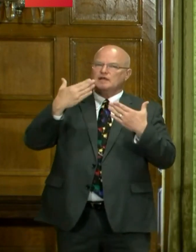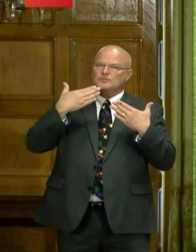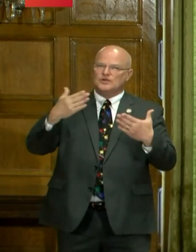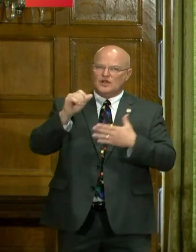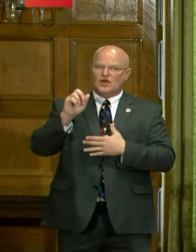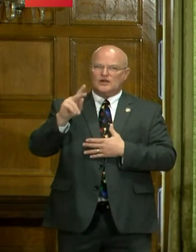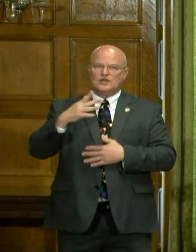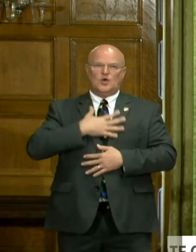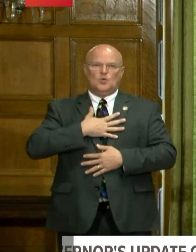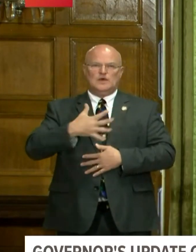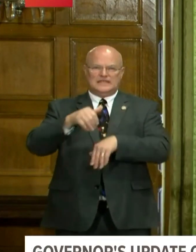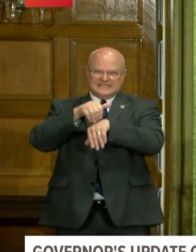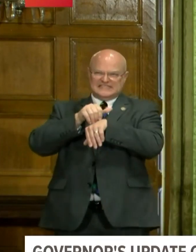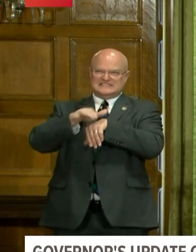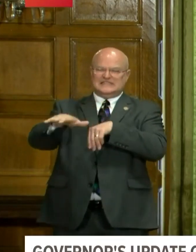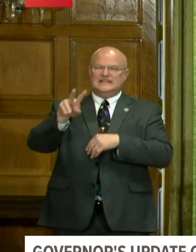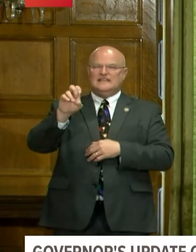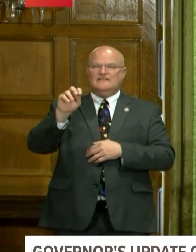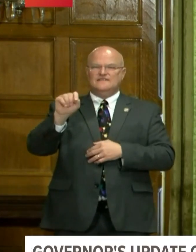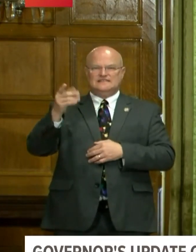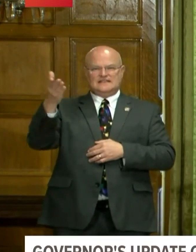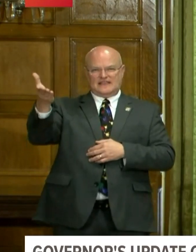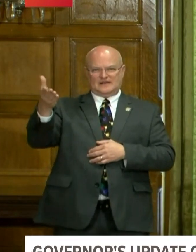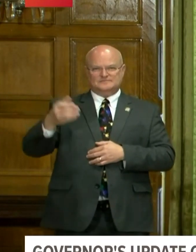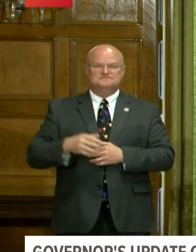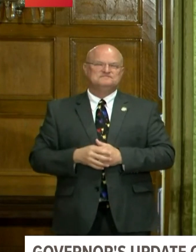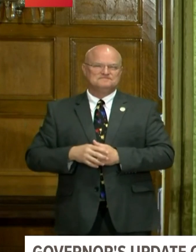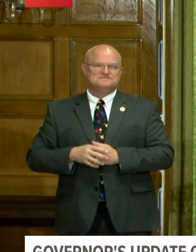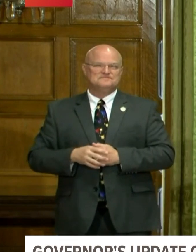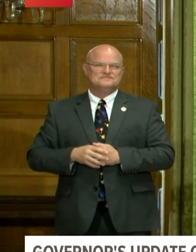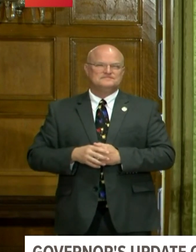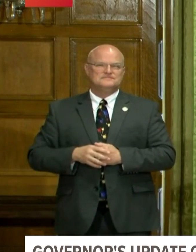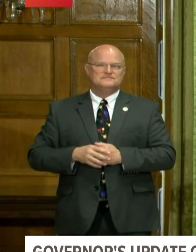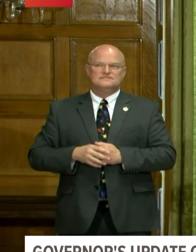appreciate that willingness to send those ventilators there.